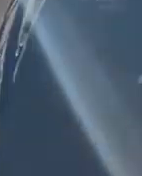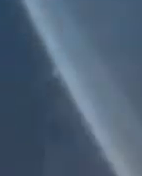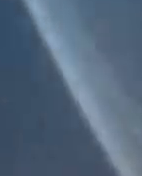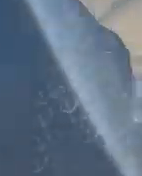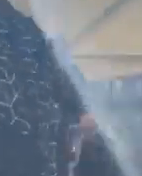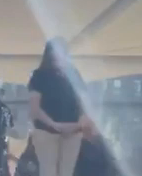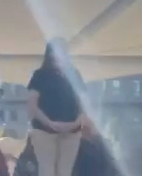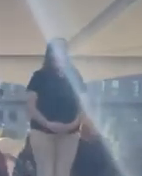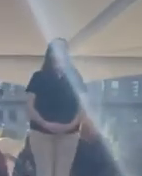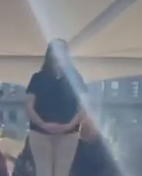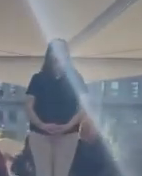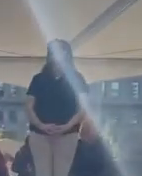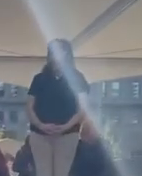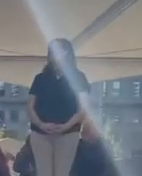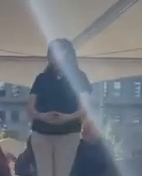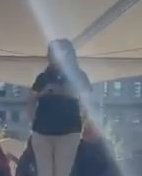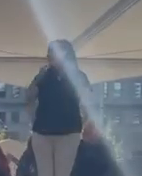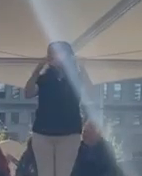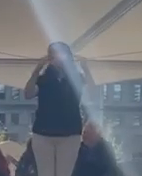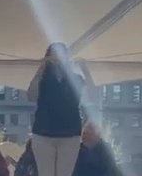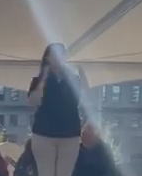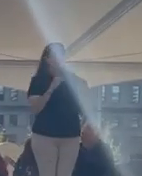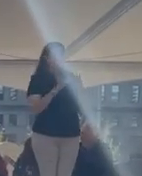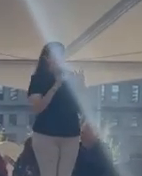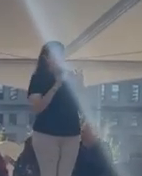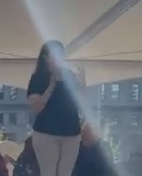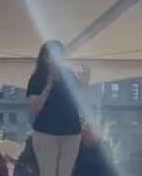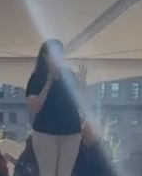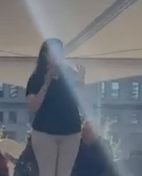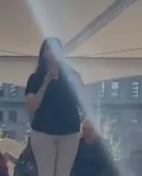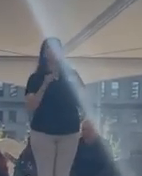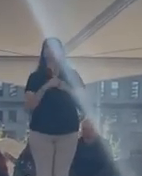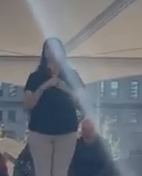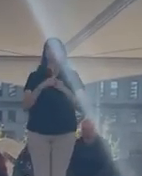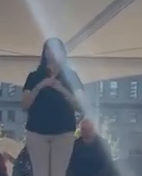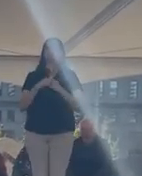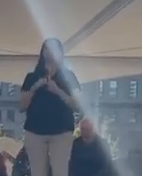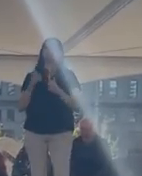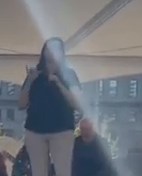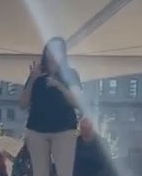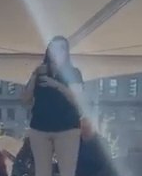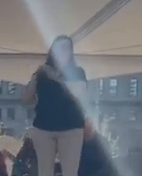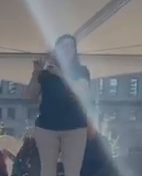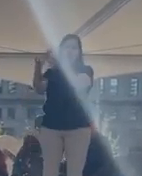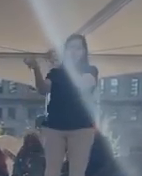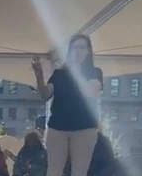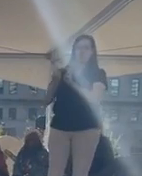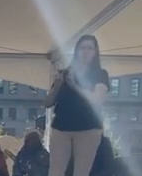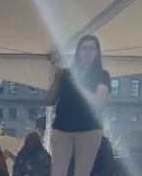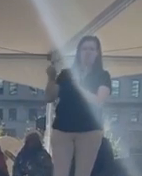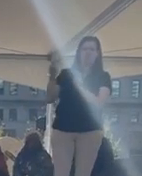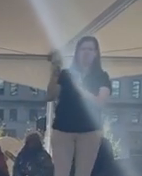All right. Our next speaker was around that table in